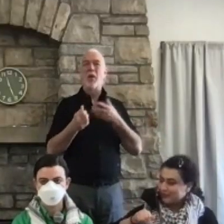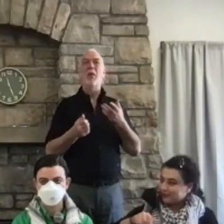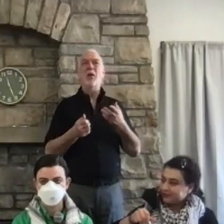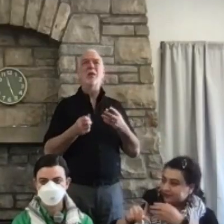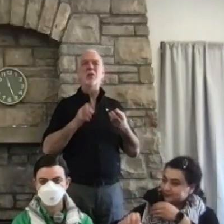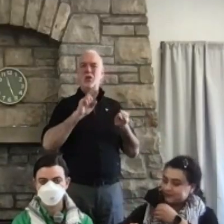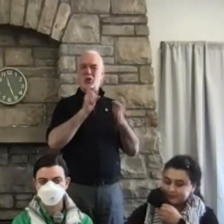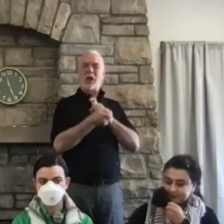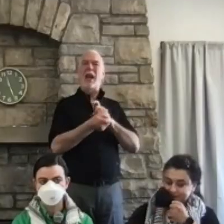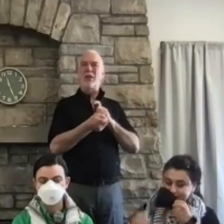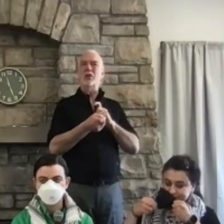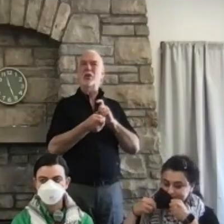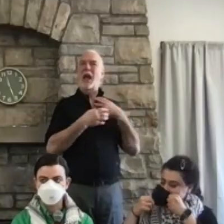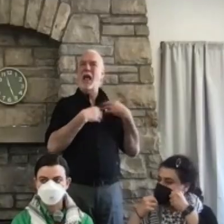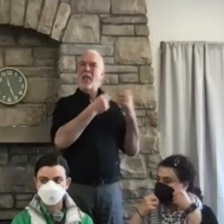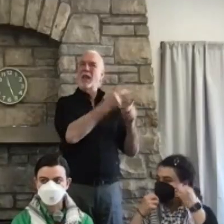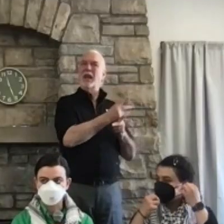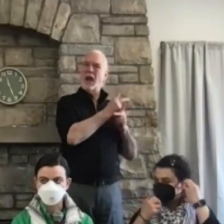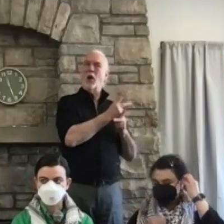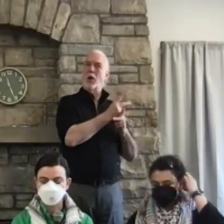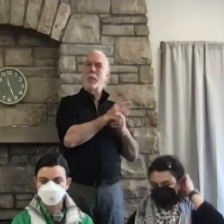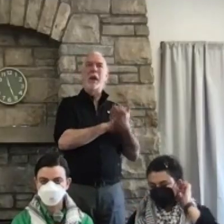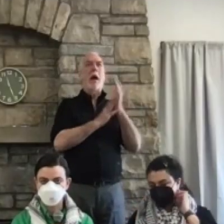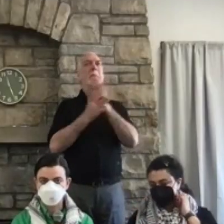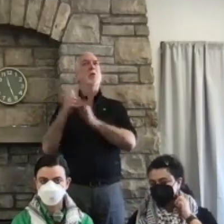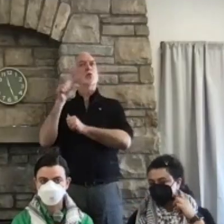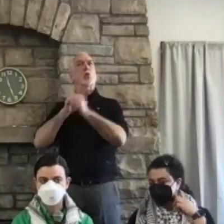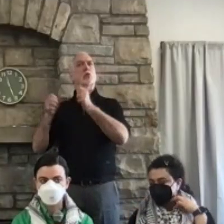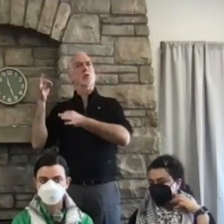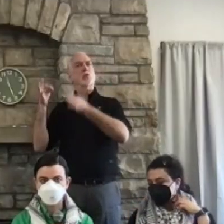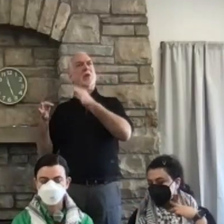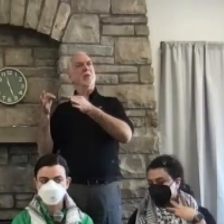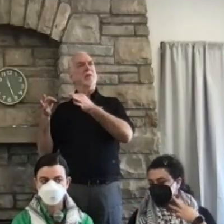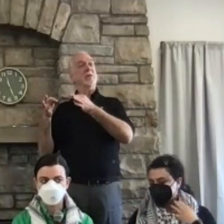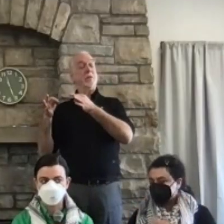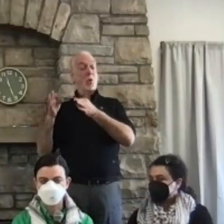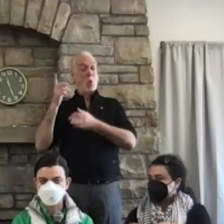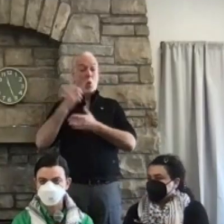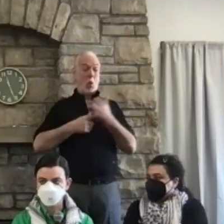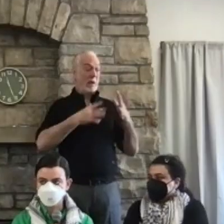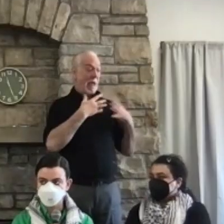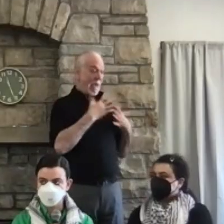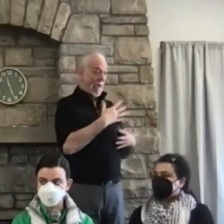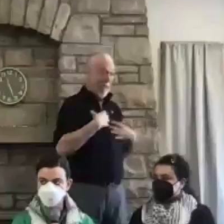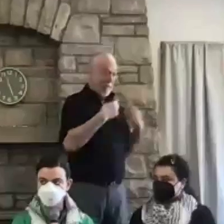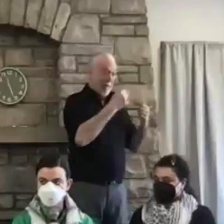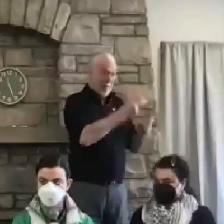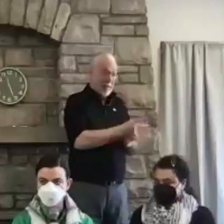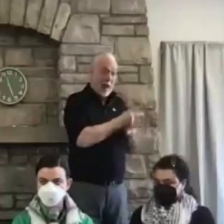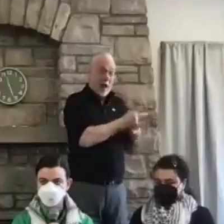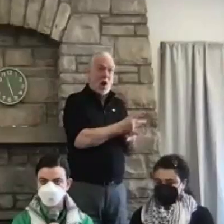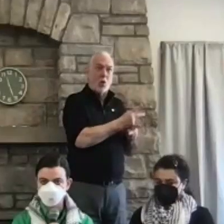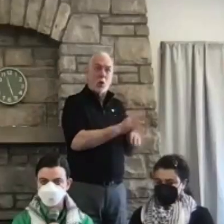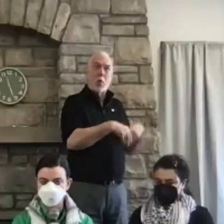inherently a social justice issue and make the healthcare that we are providing be carried out with that type of understanding and